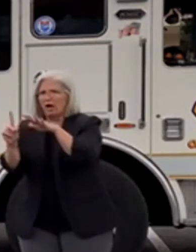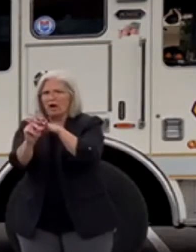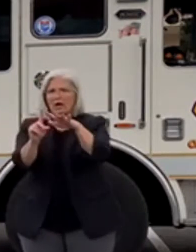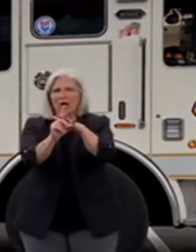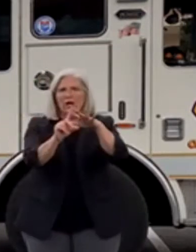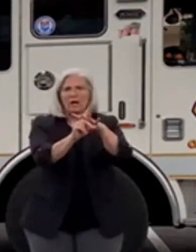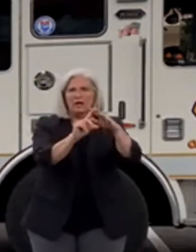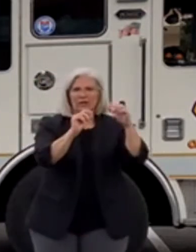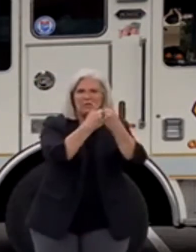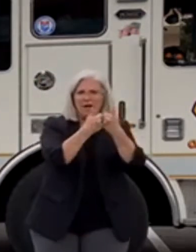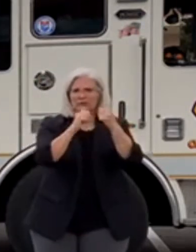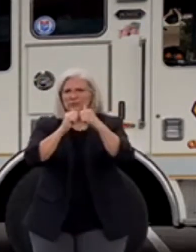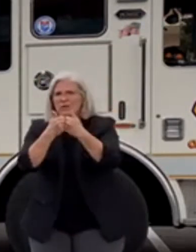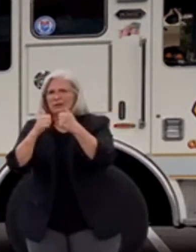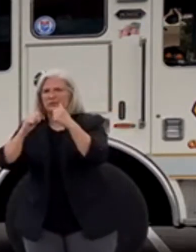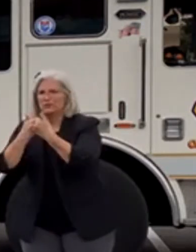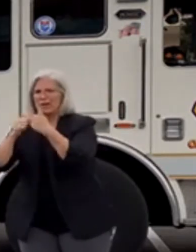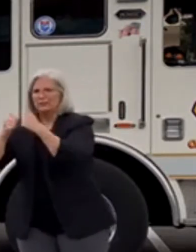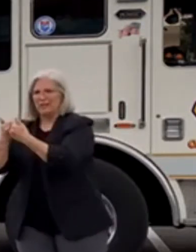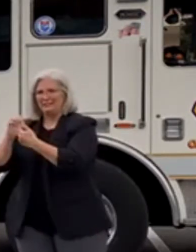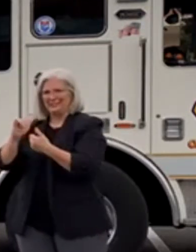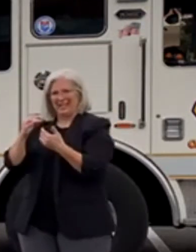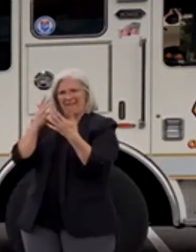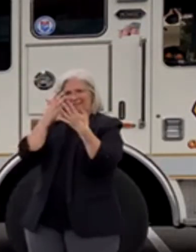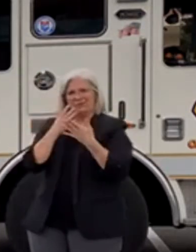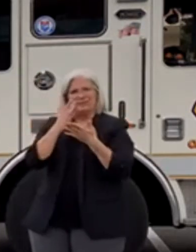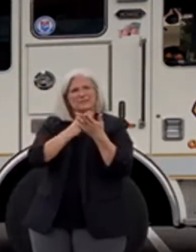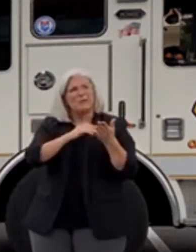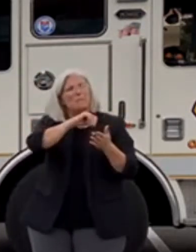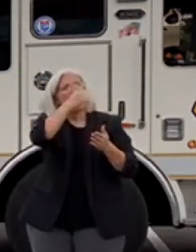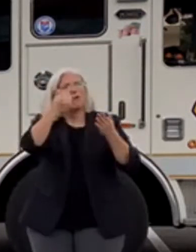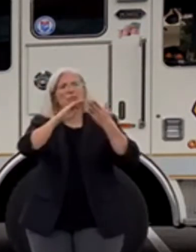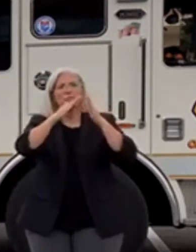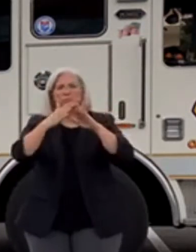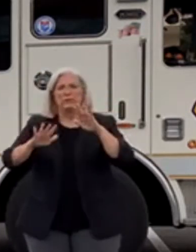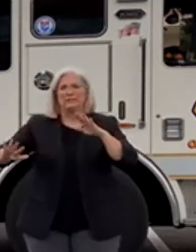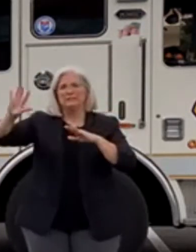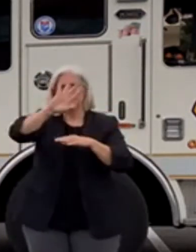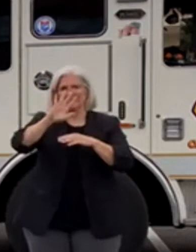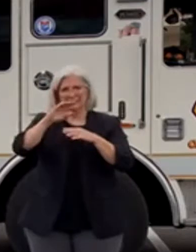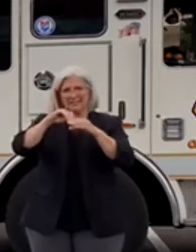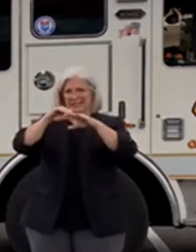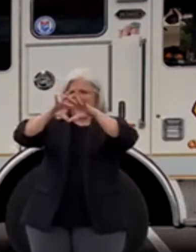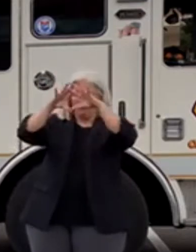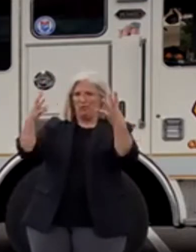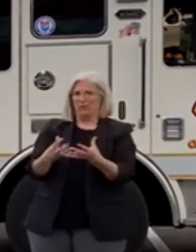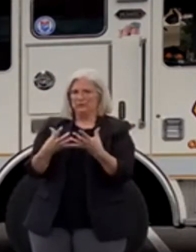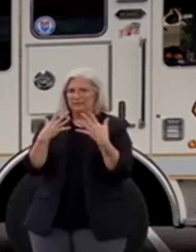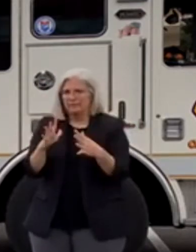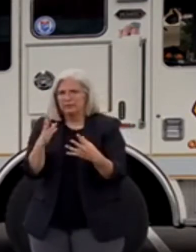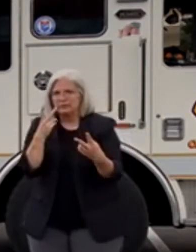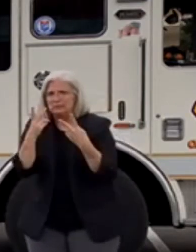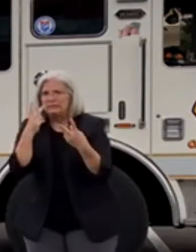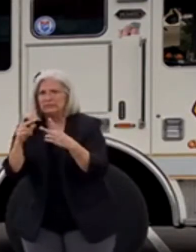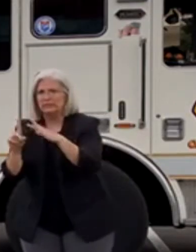some communities elsewhere in the United States and around the world have had to deal